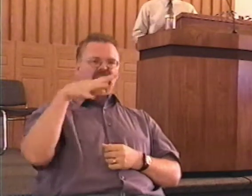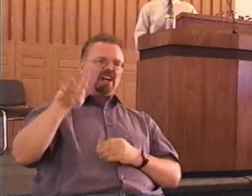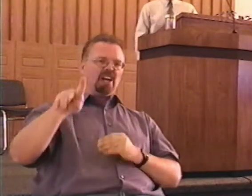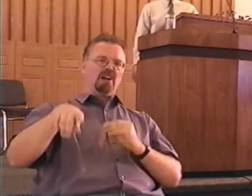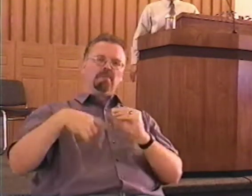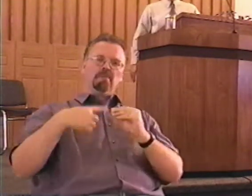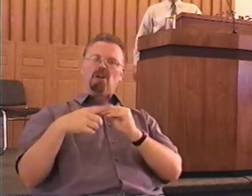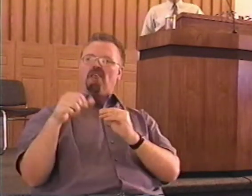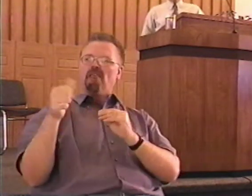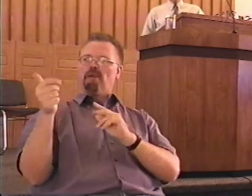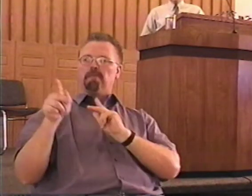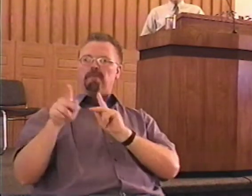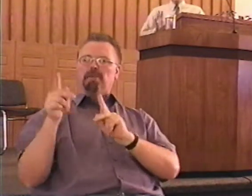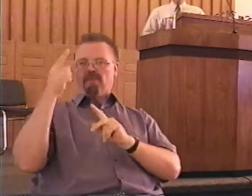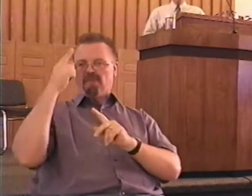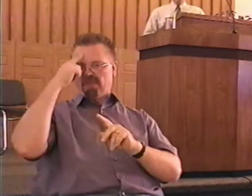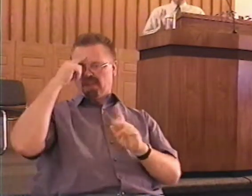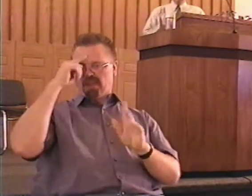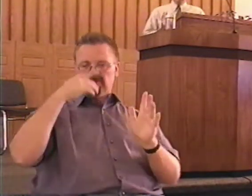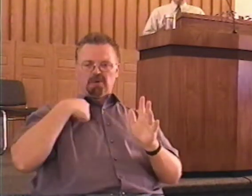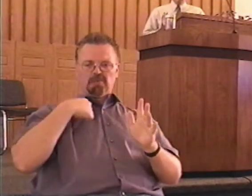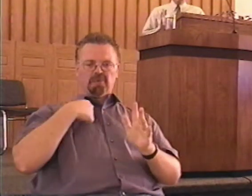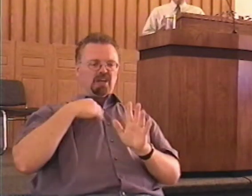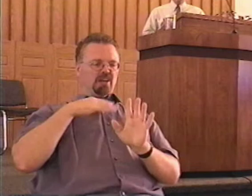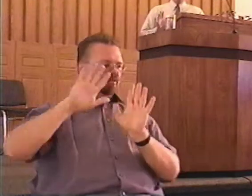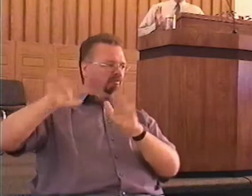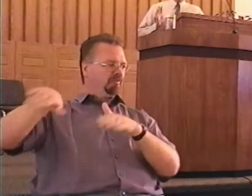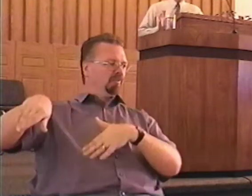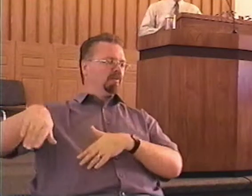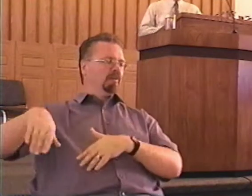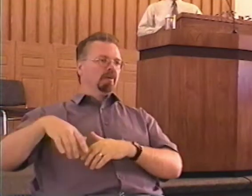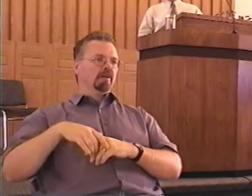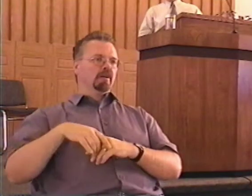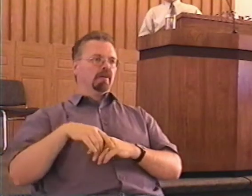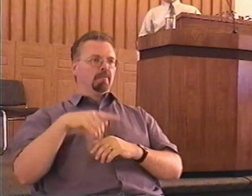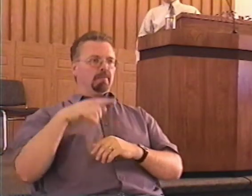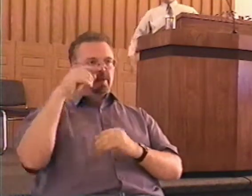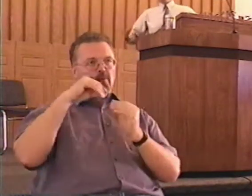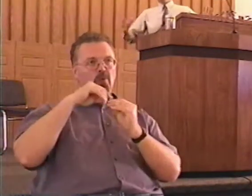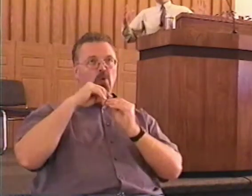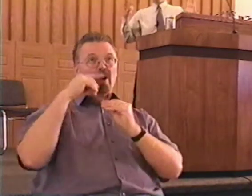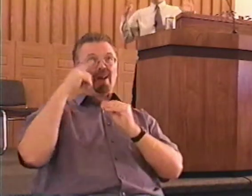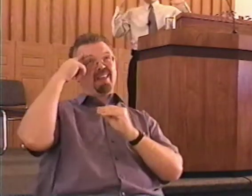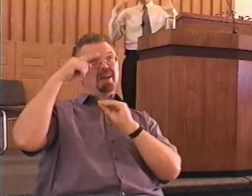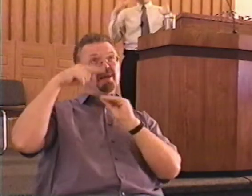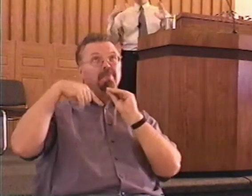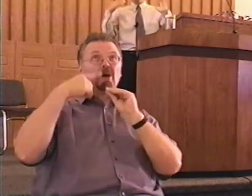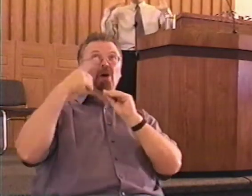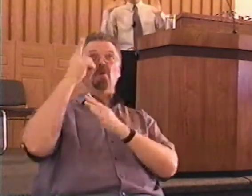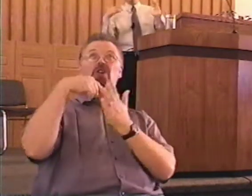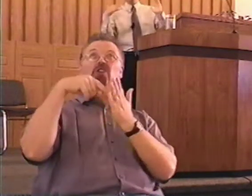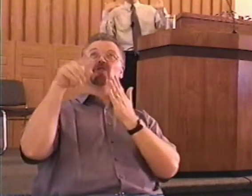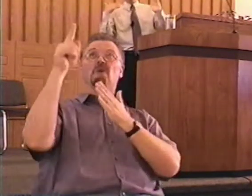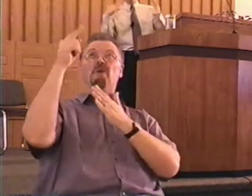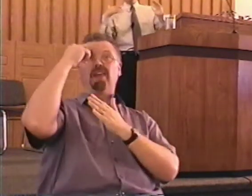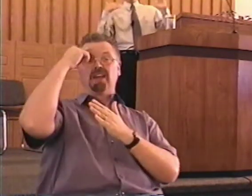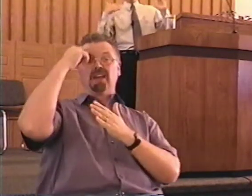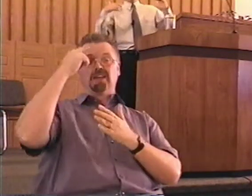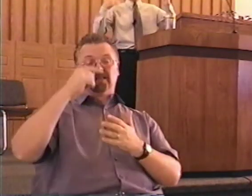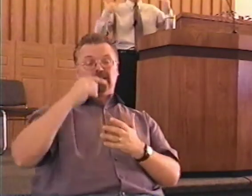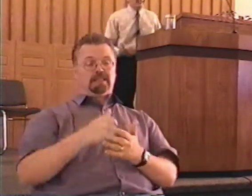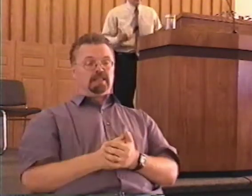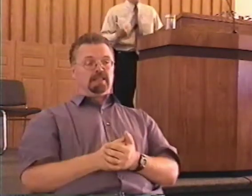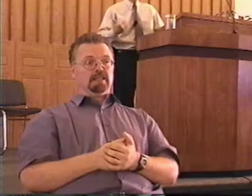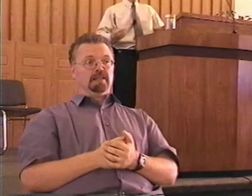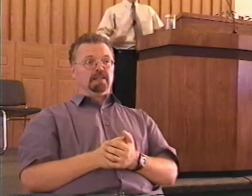what people think about me, and more and more and more what you think about me. Let me think less and less and